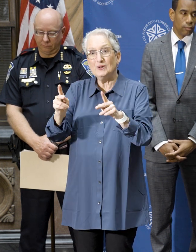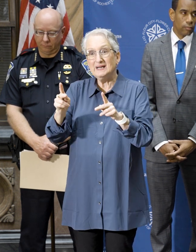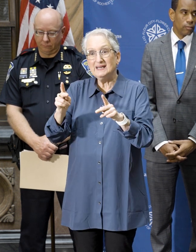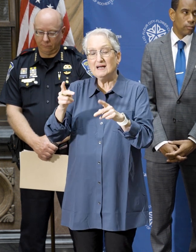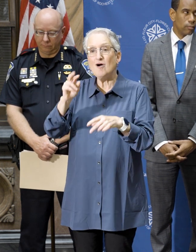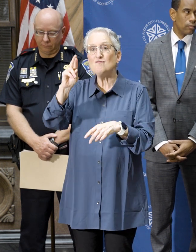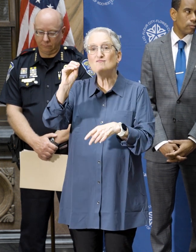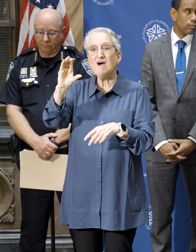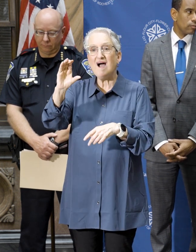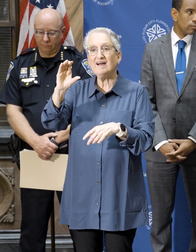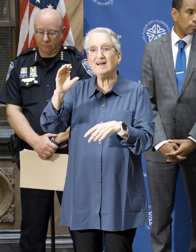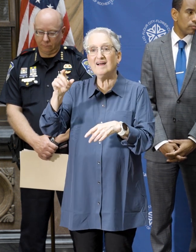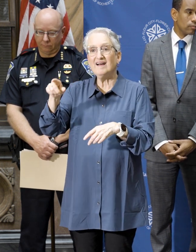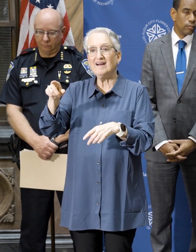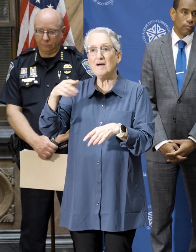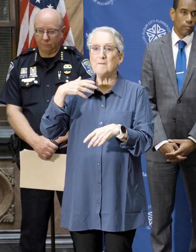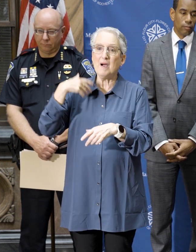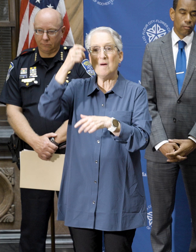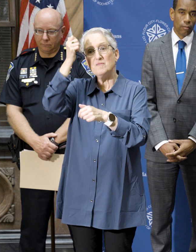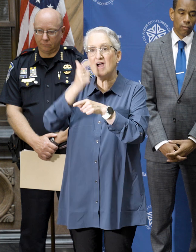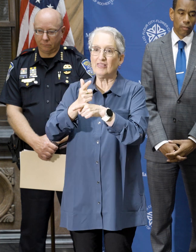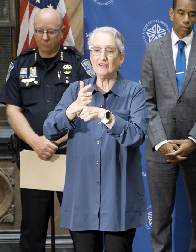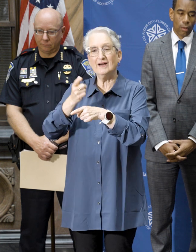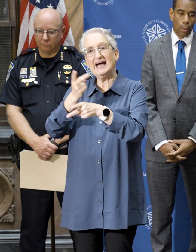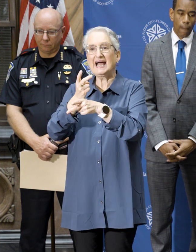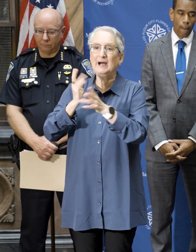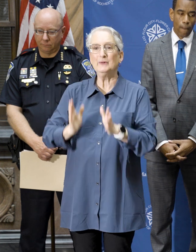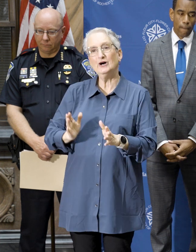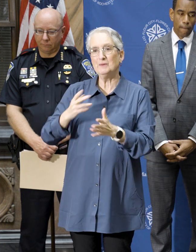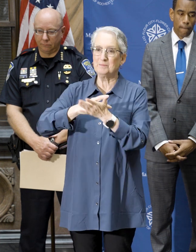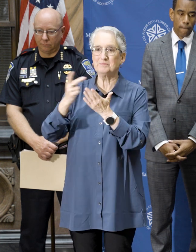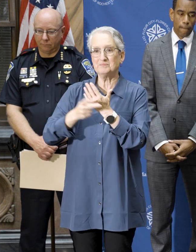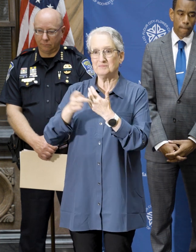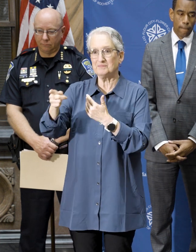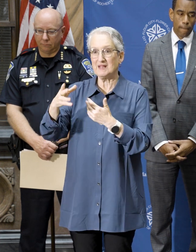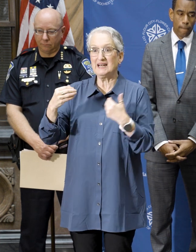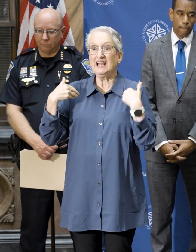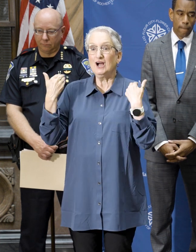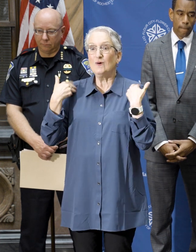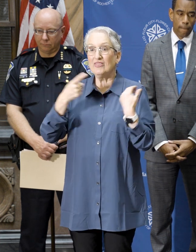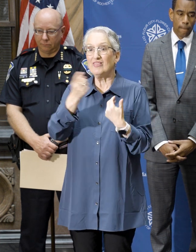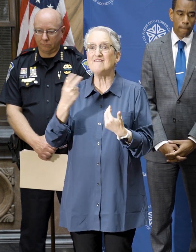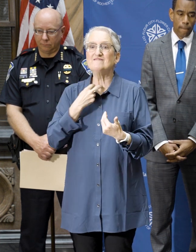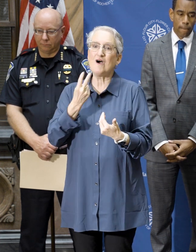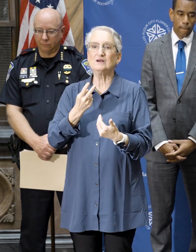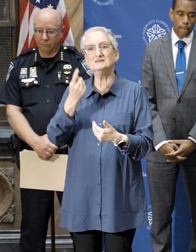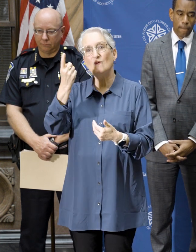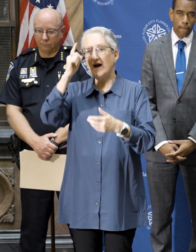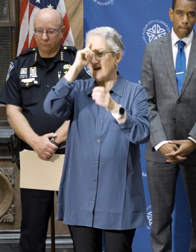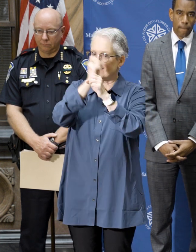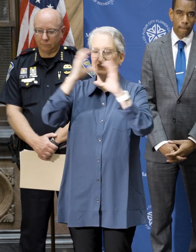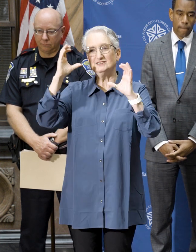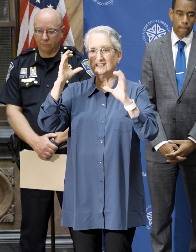My Brother's Keeper program, and our Youth Voice One Vision programs. And we're continuing to evaluate the programs